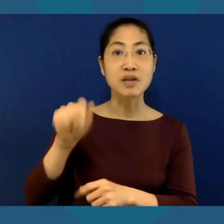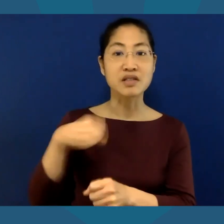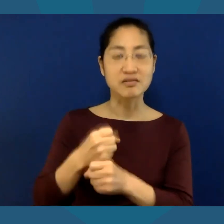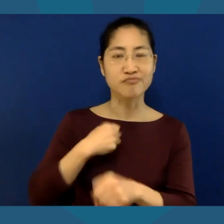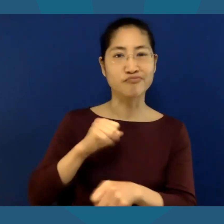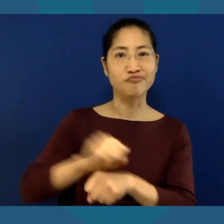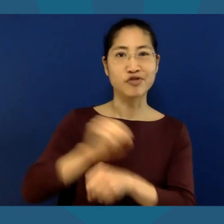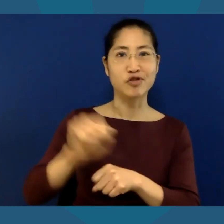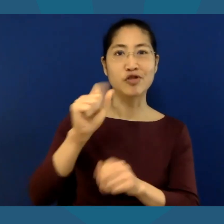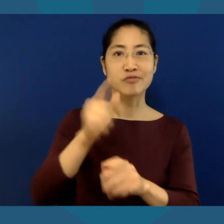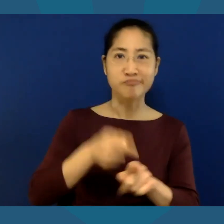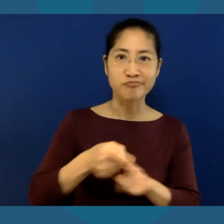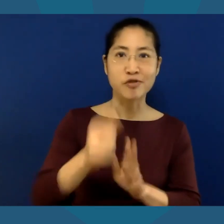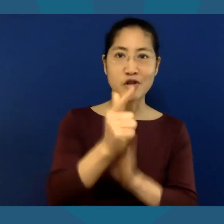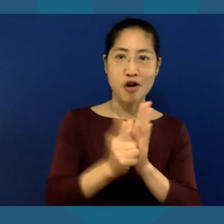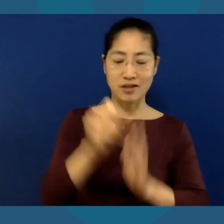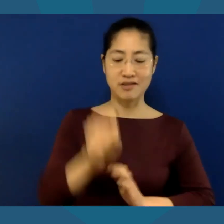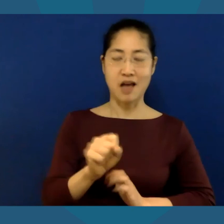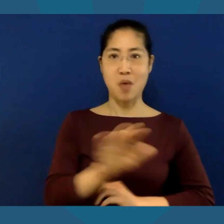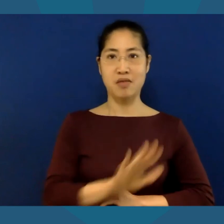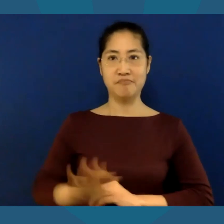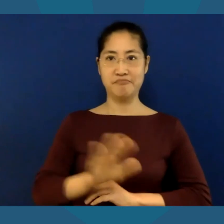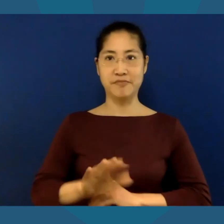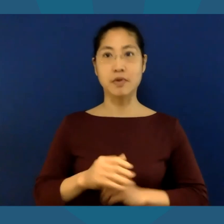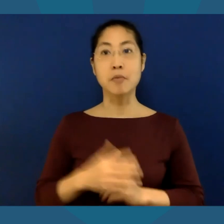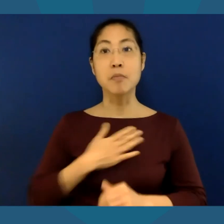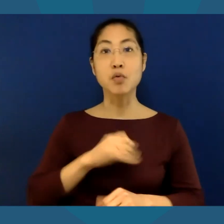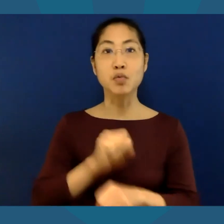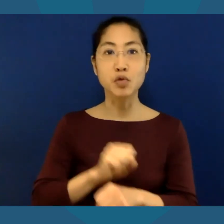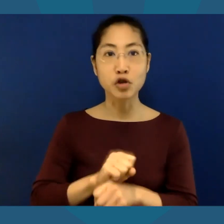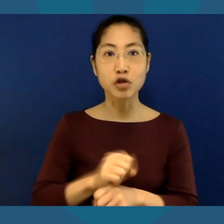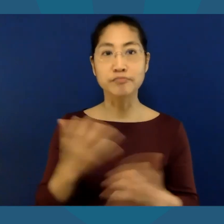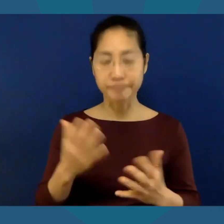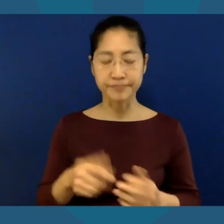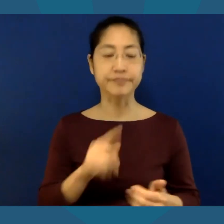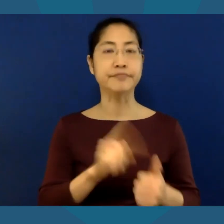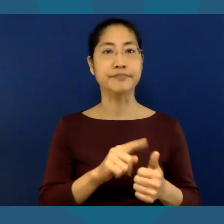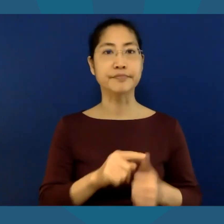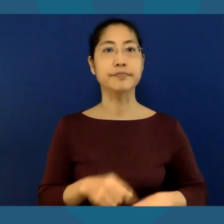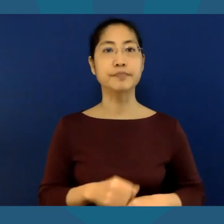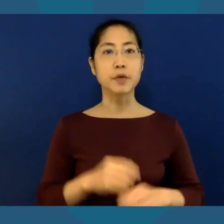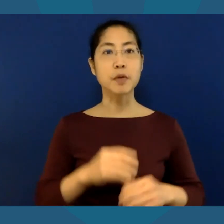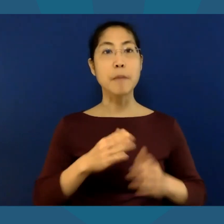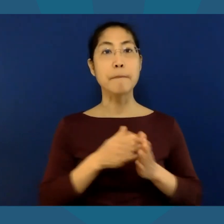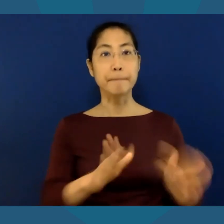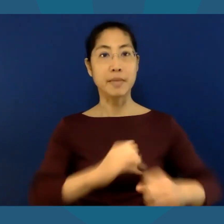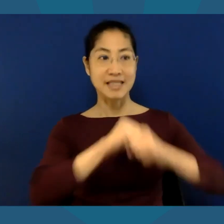Arizona. For the past 20 years, I have been practicing law in Southern Arizona.